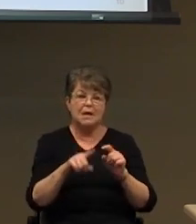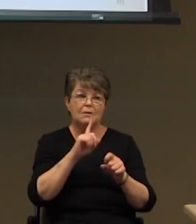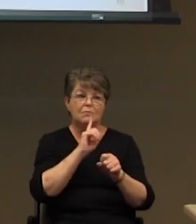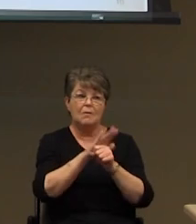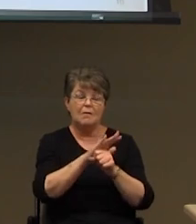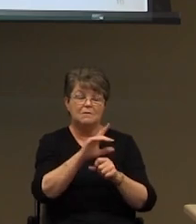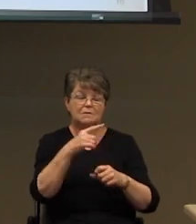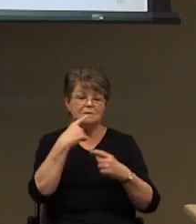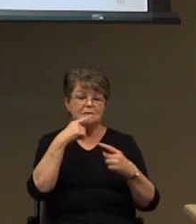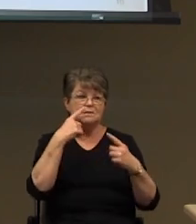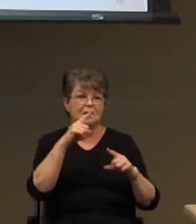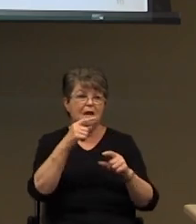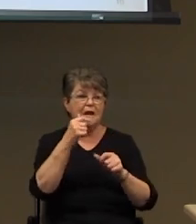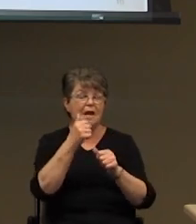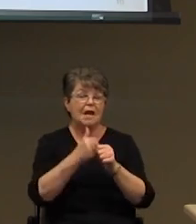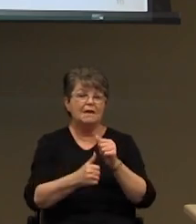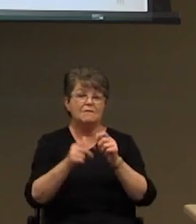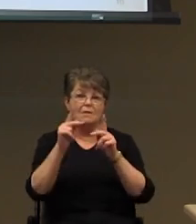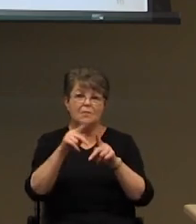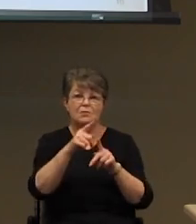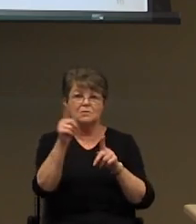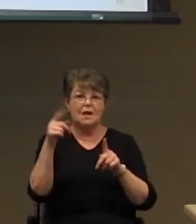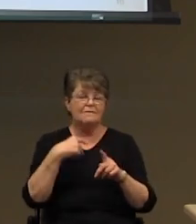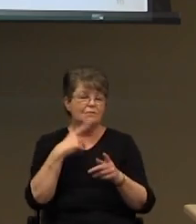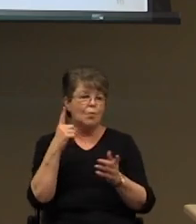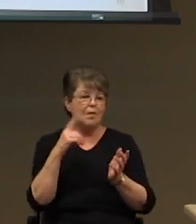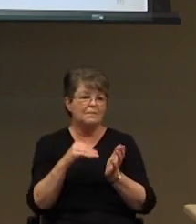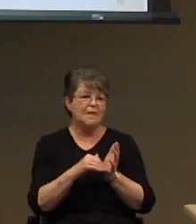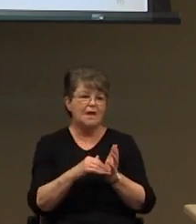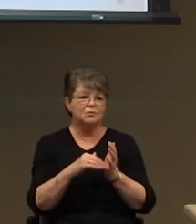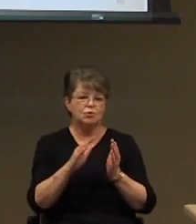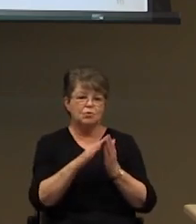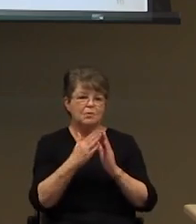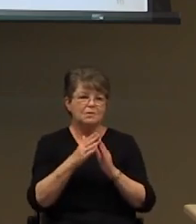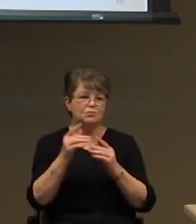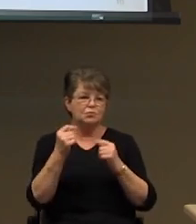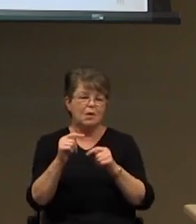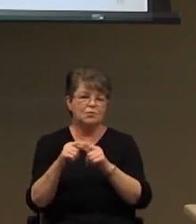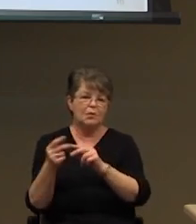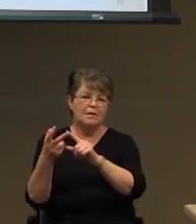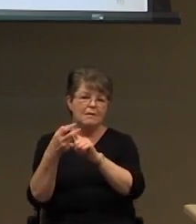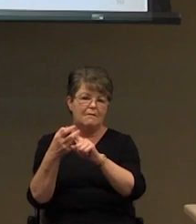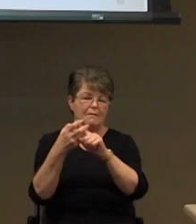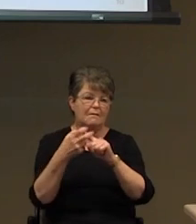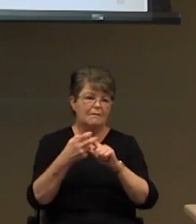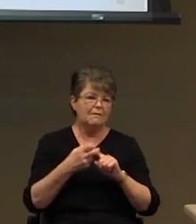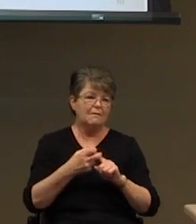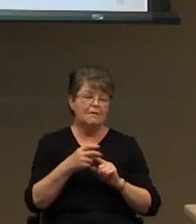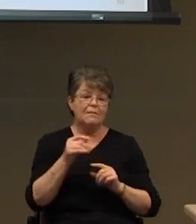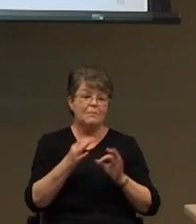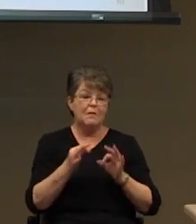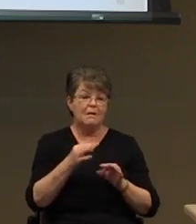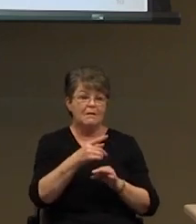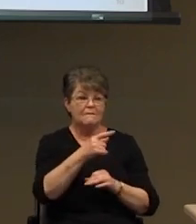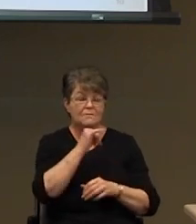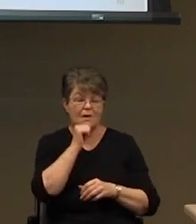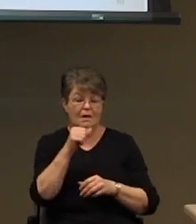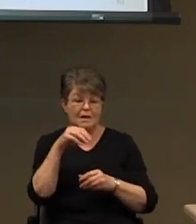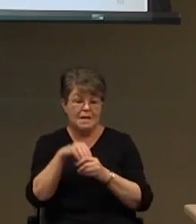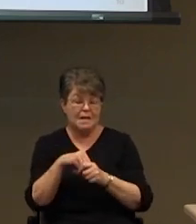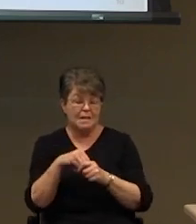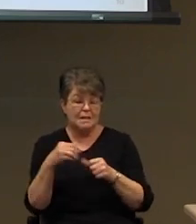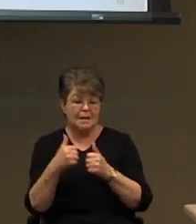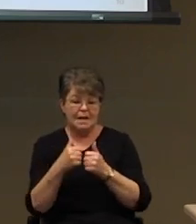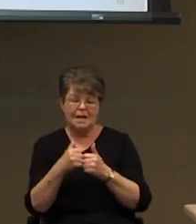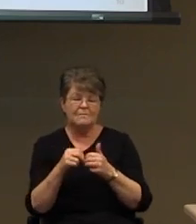success, because for every prospect out there, there's 1,000 communities just like this that are trying to get them too. But if you're not in the game, you're